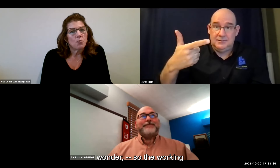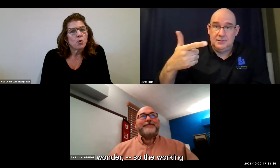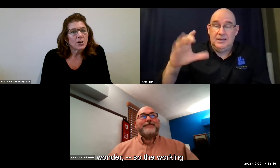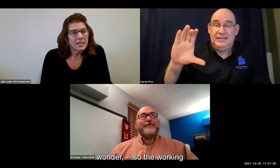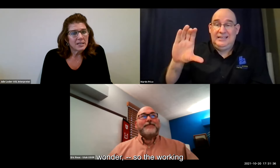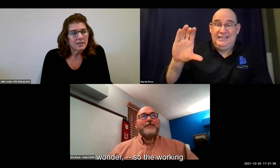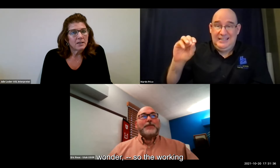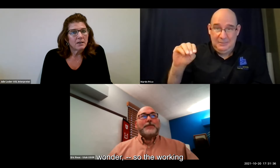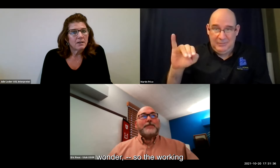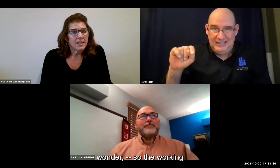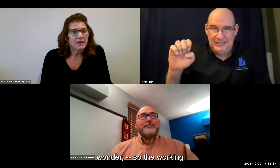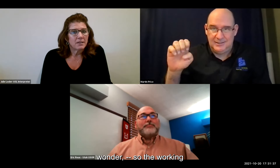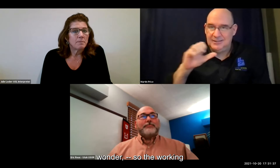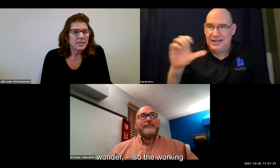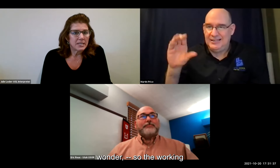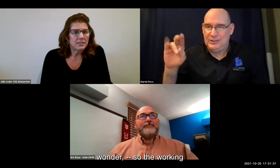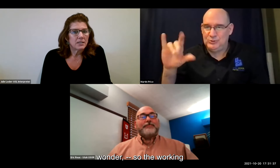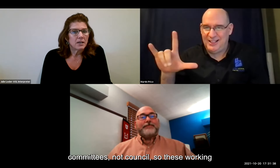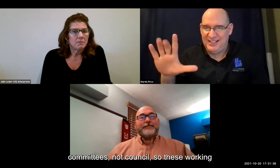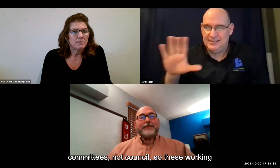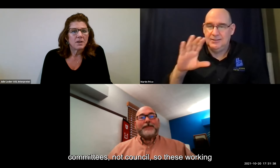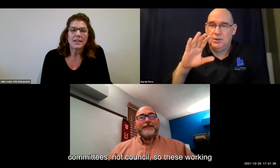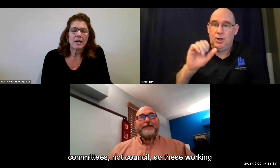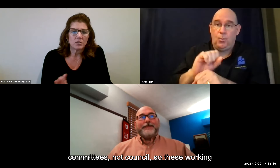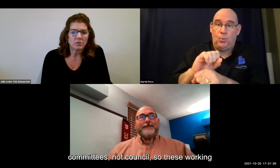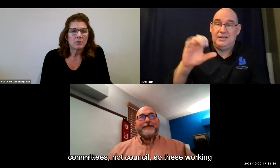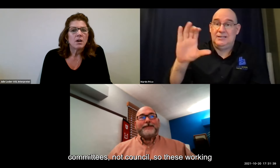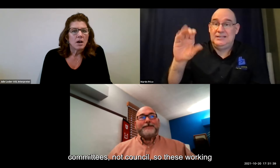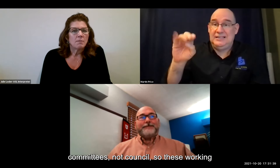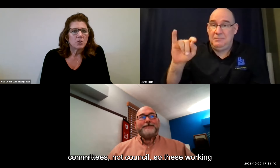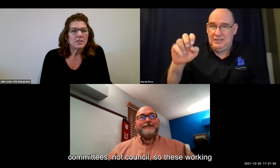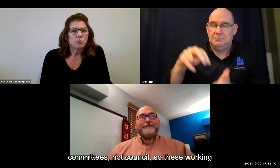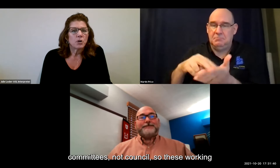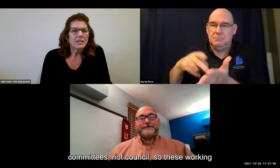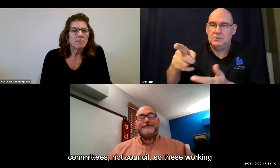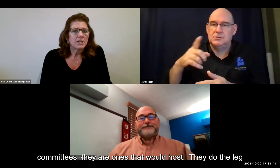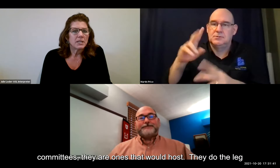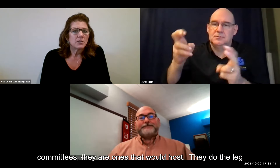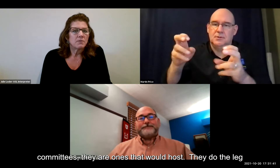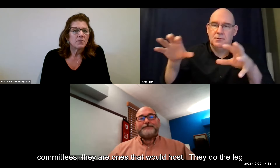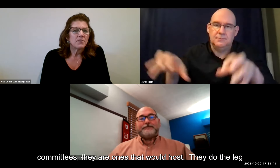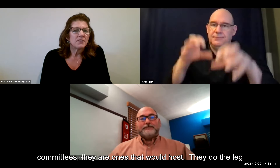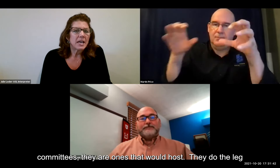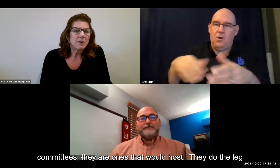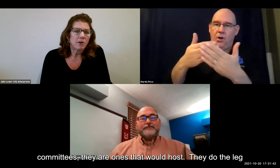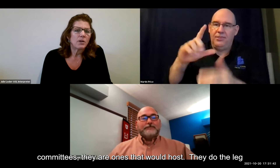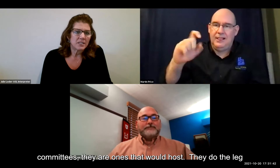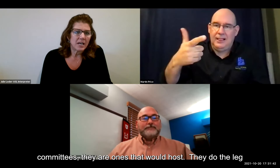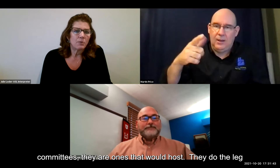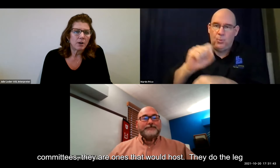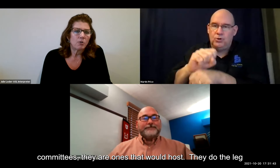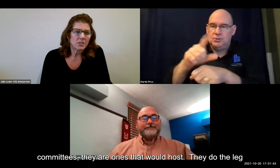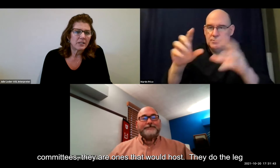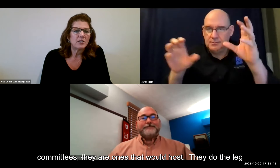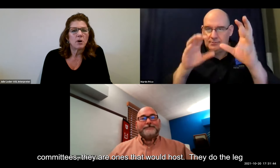so the working committees, not council. So these working committees, they are ones